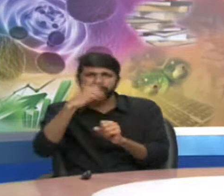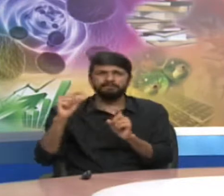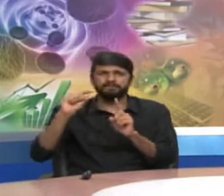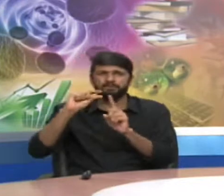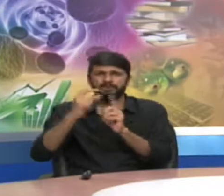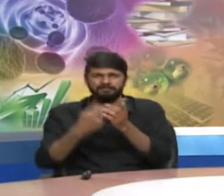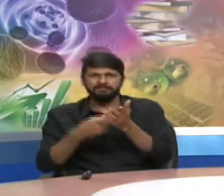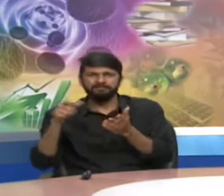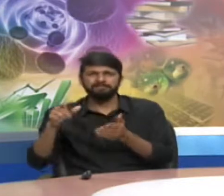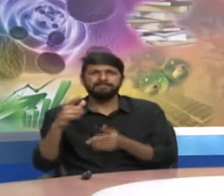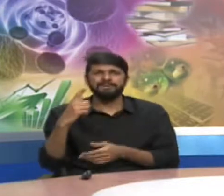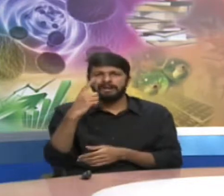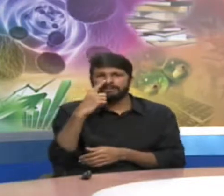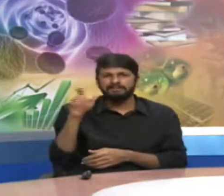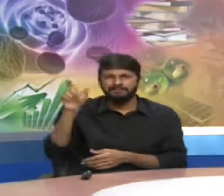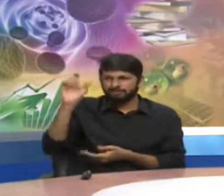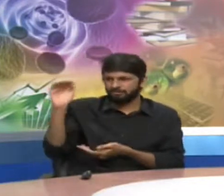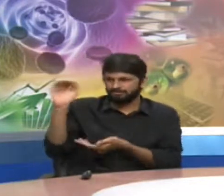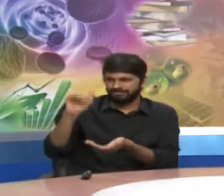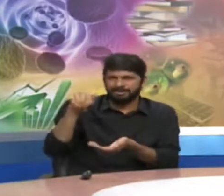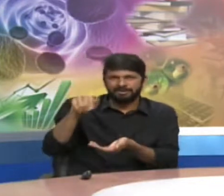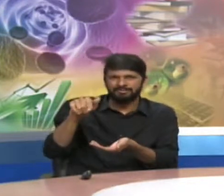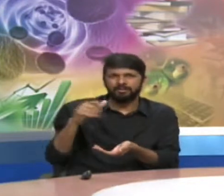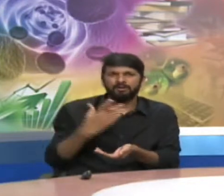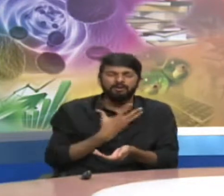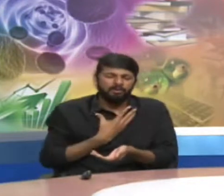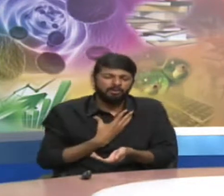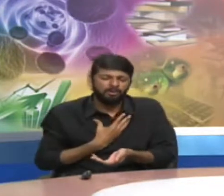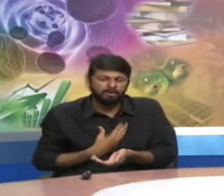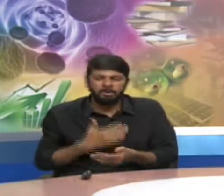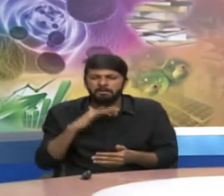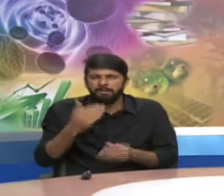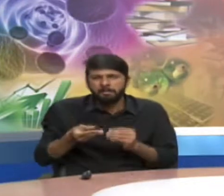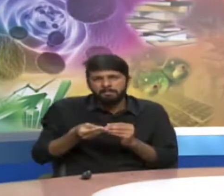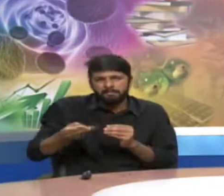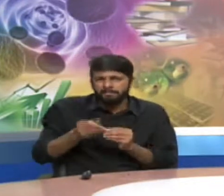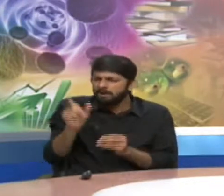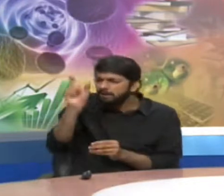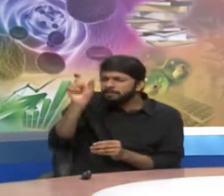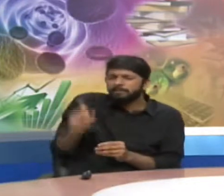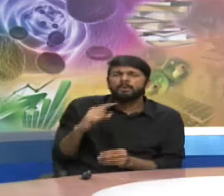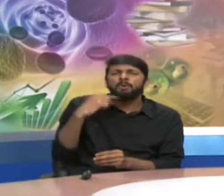find the question and the answers. So who was the dying princess